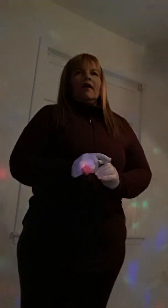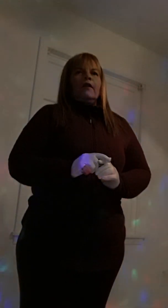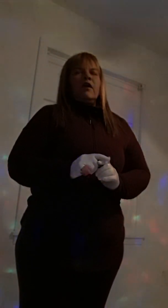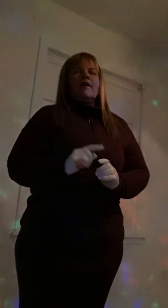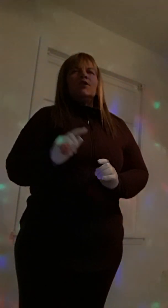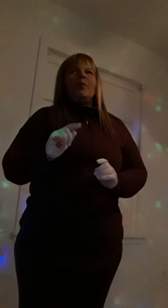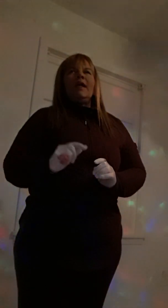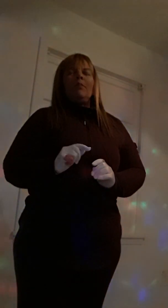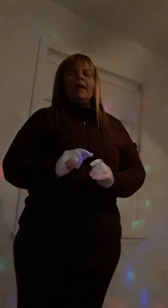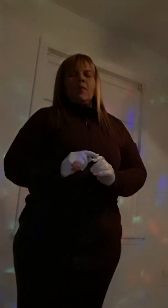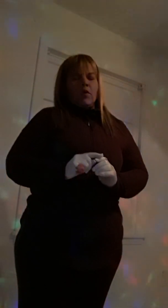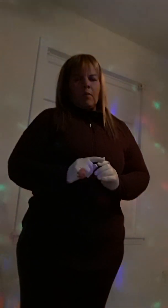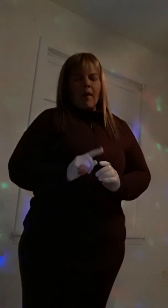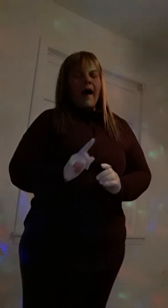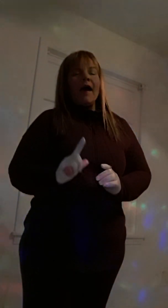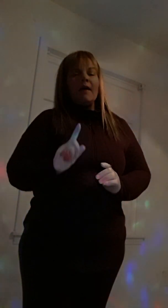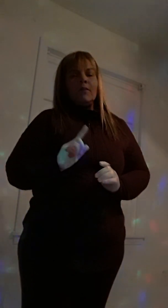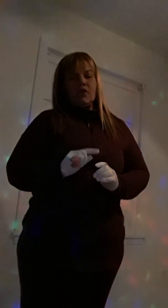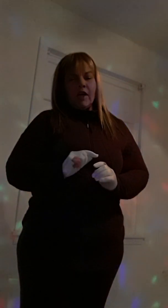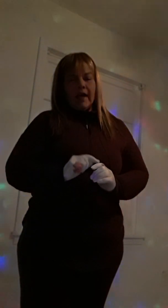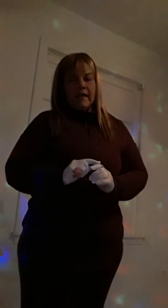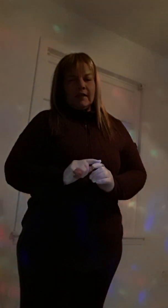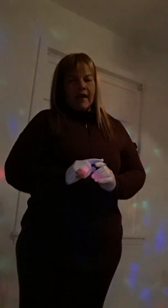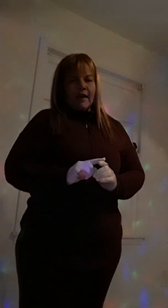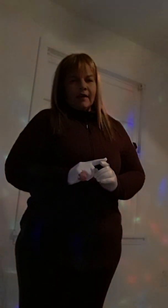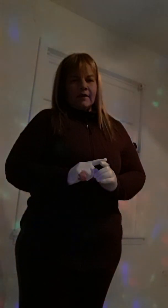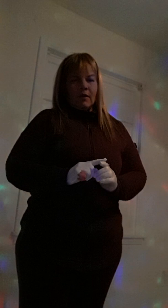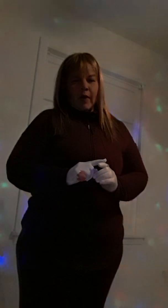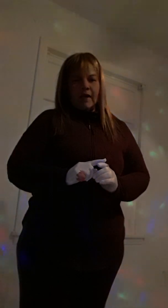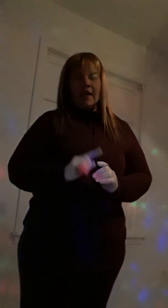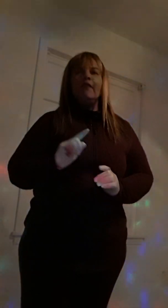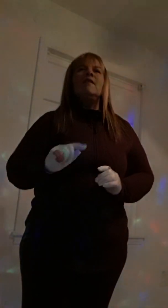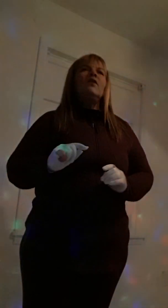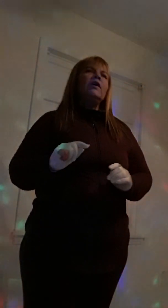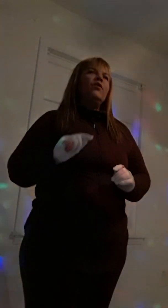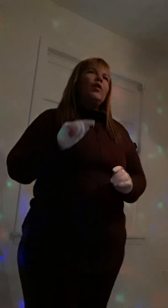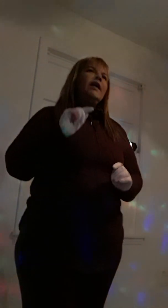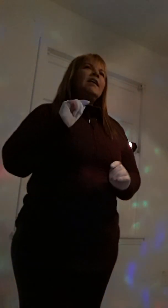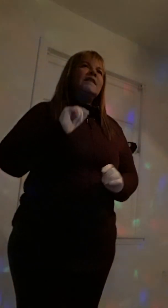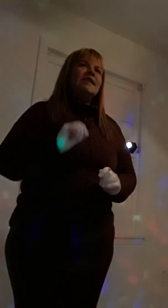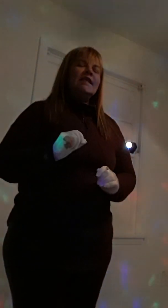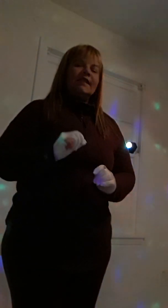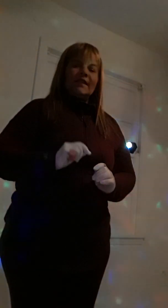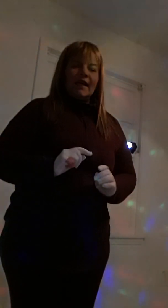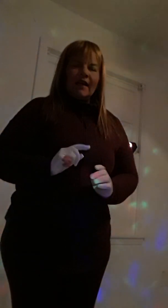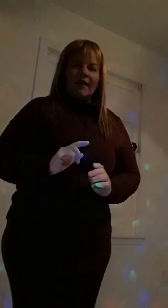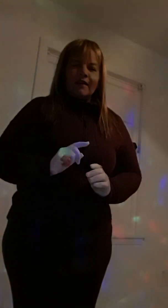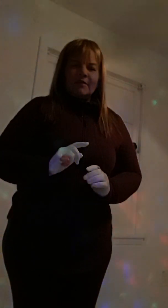There are so many people, hay mucha gente, right? Even though if we insist,